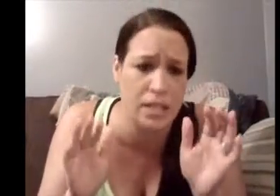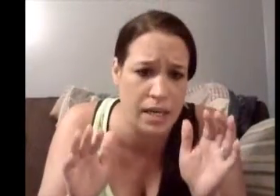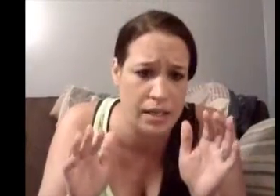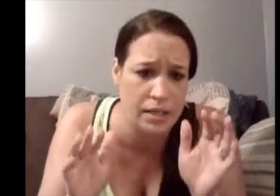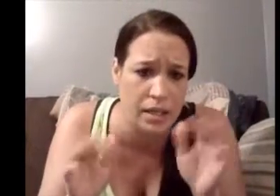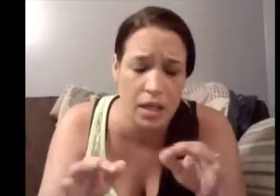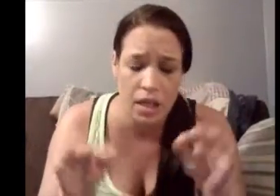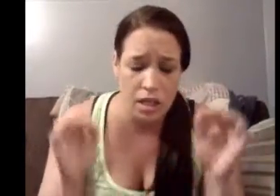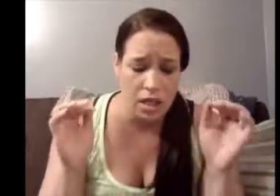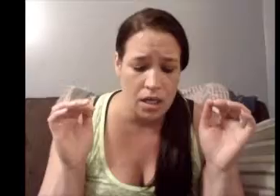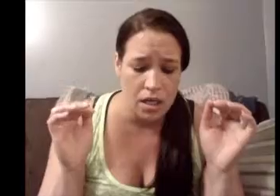yet.